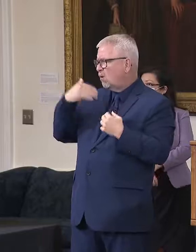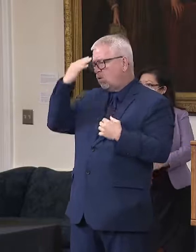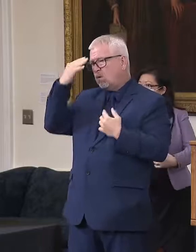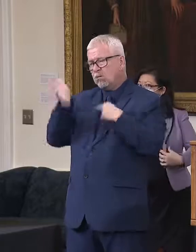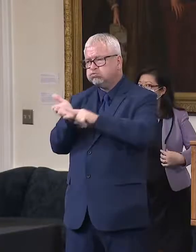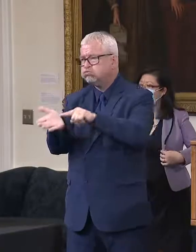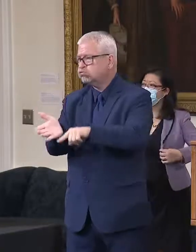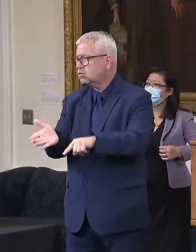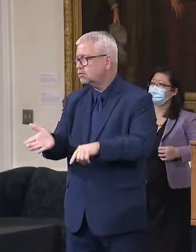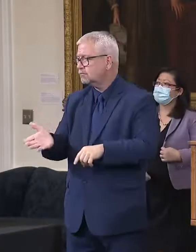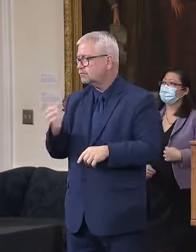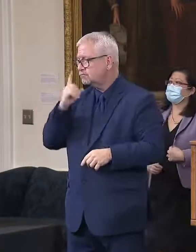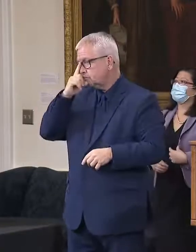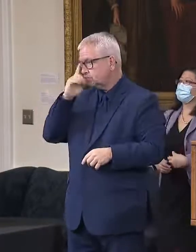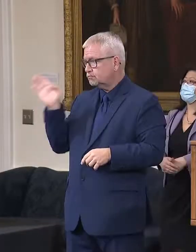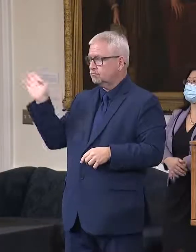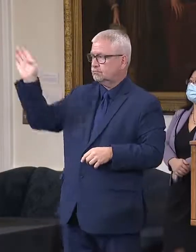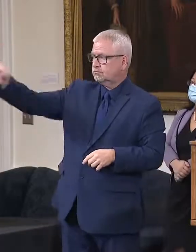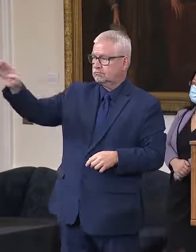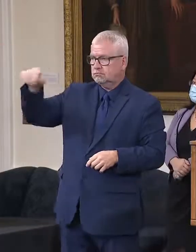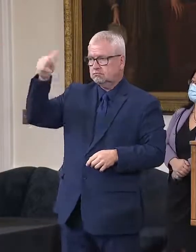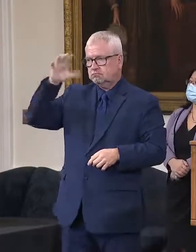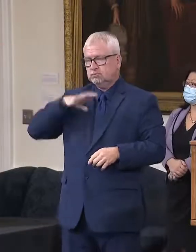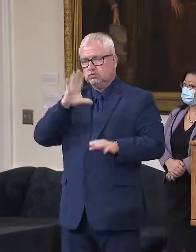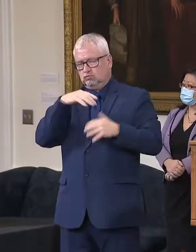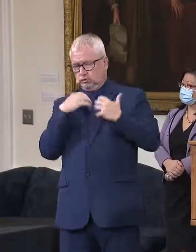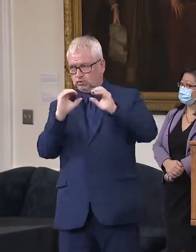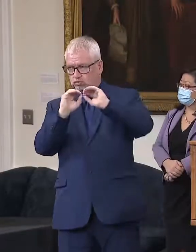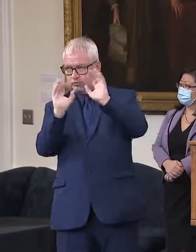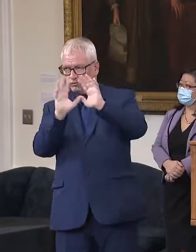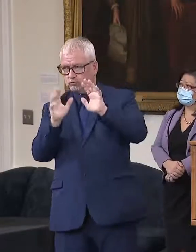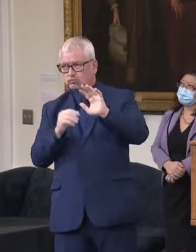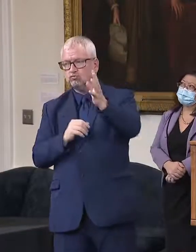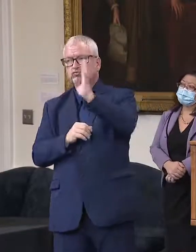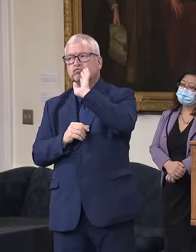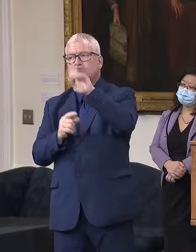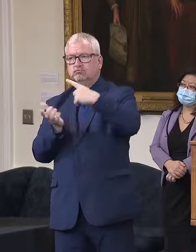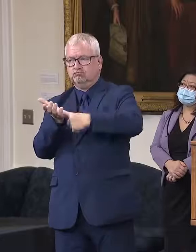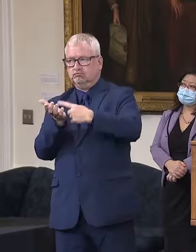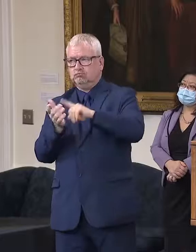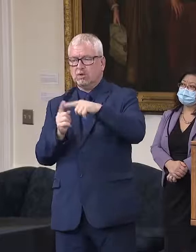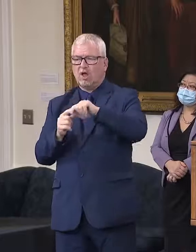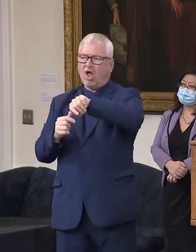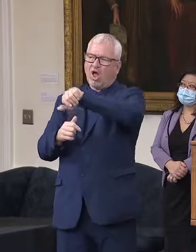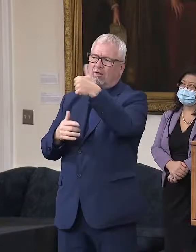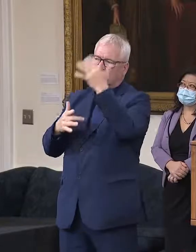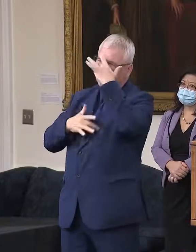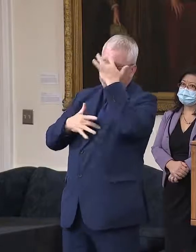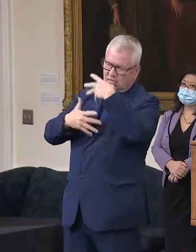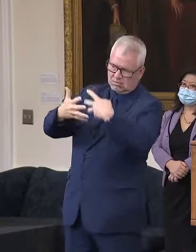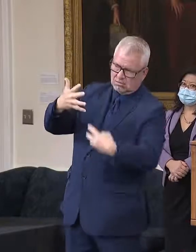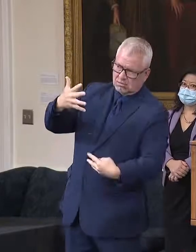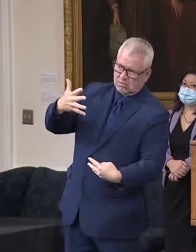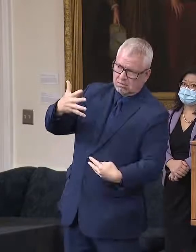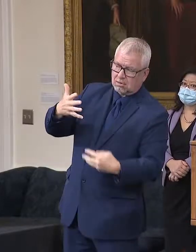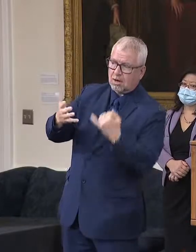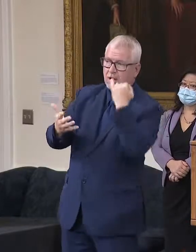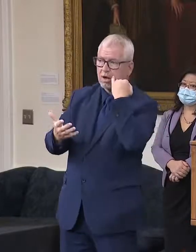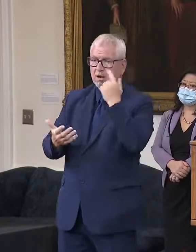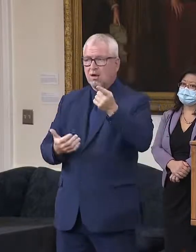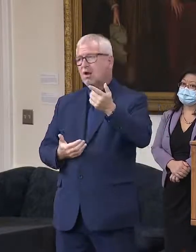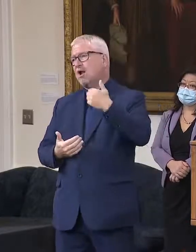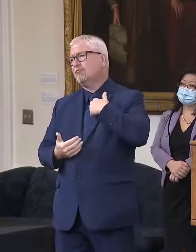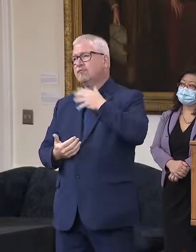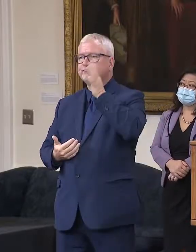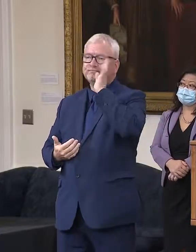one point I want to make sure I was clear on, the comorbidities. If somebody has two of those, any